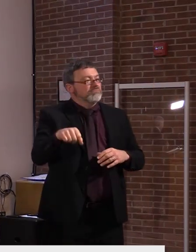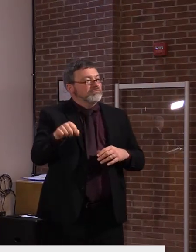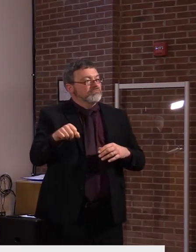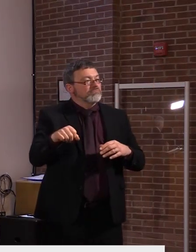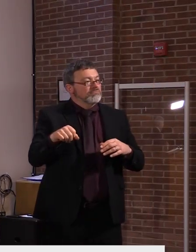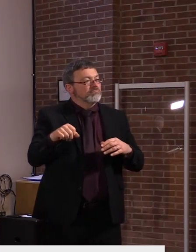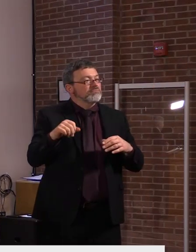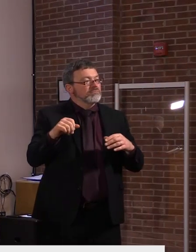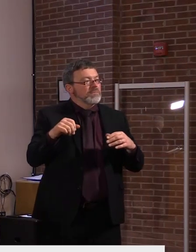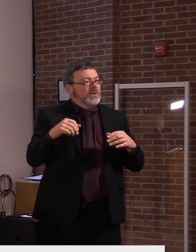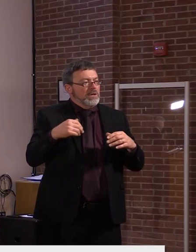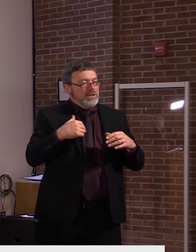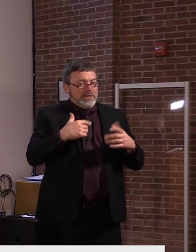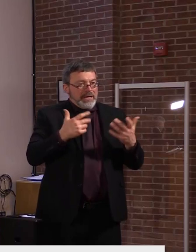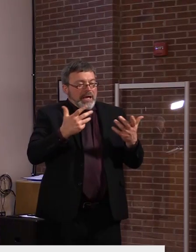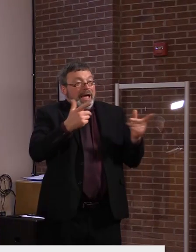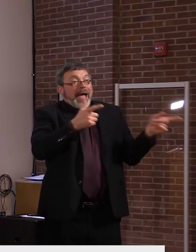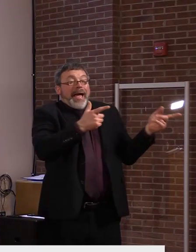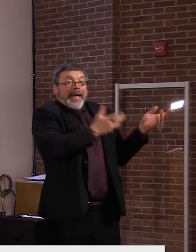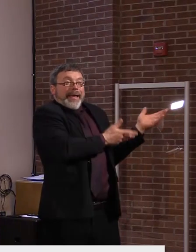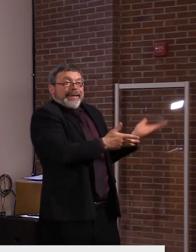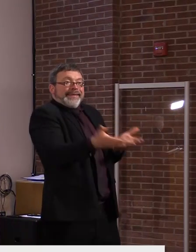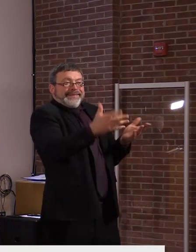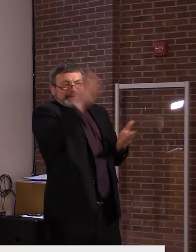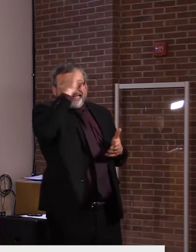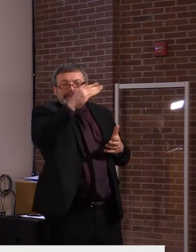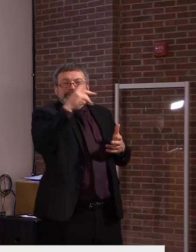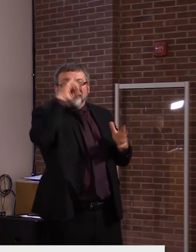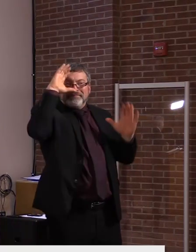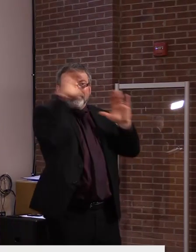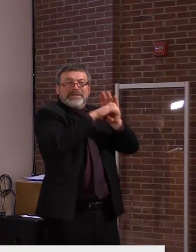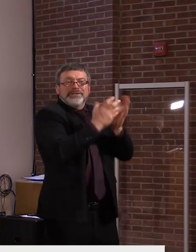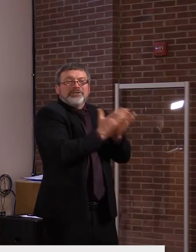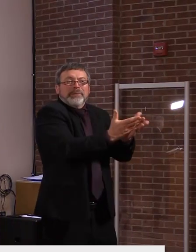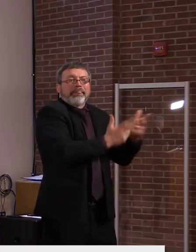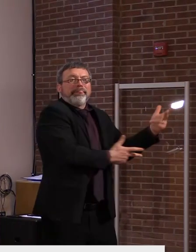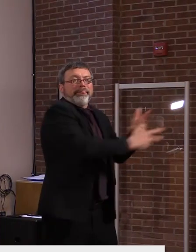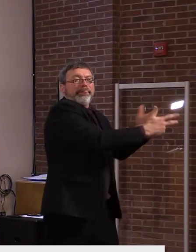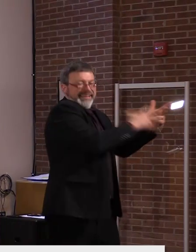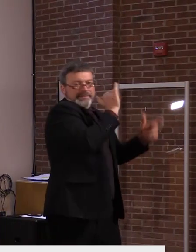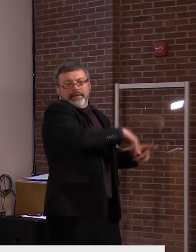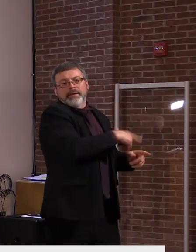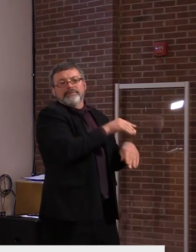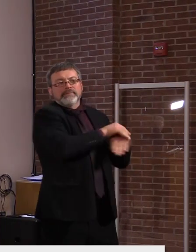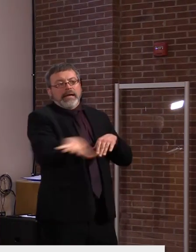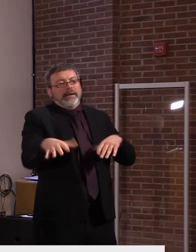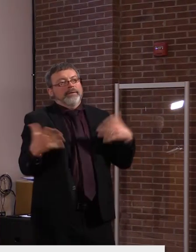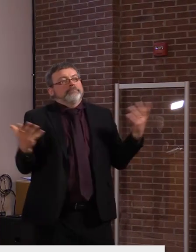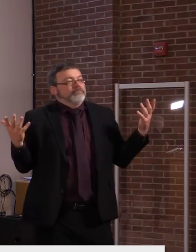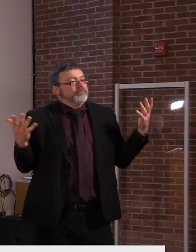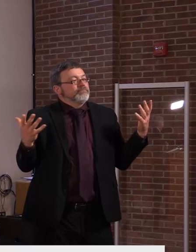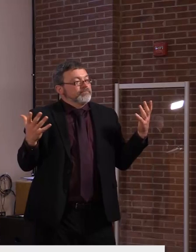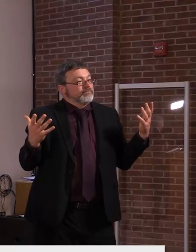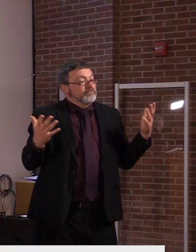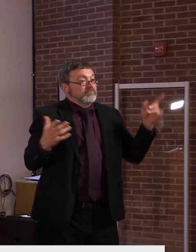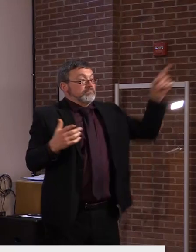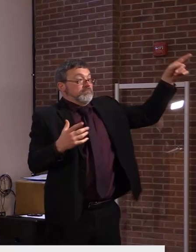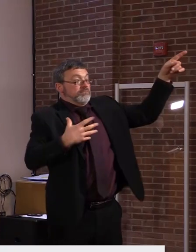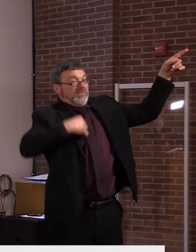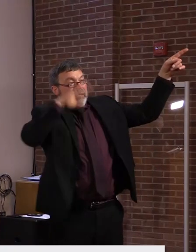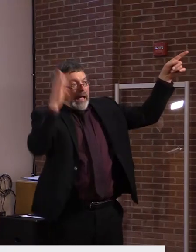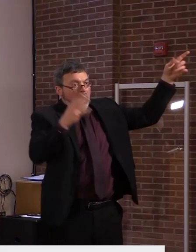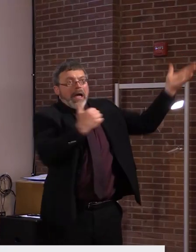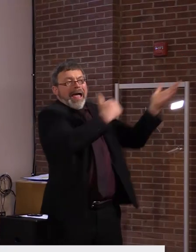governor has mentioned that the White House wants to help out on that, and that's something that we're very, very thankful for, is